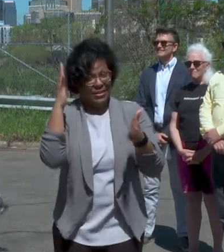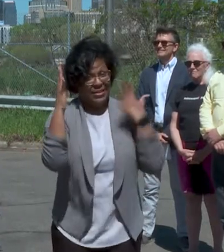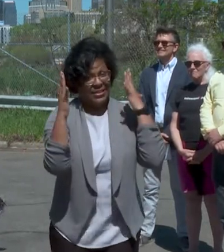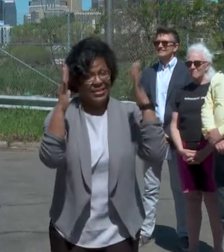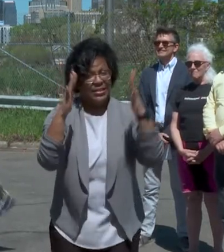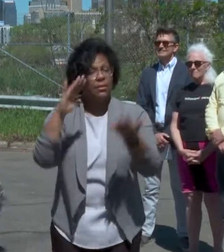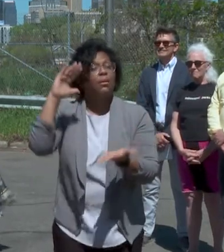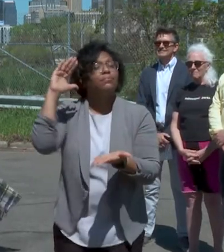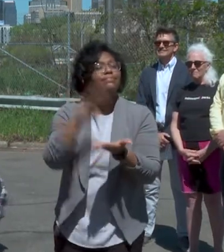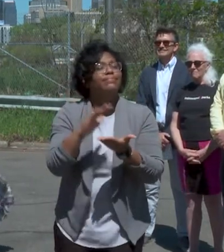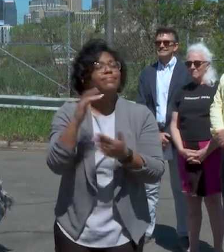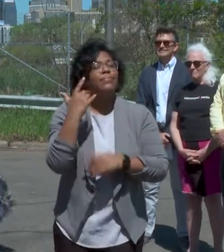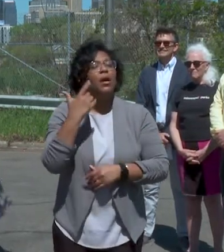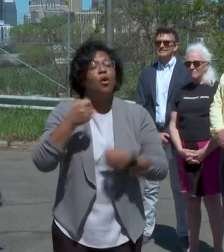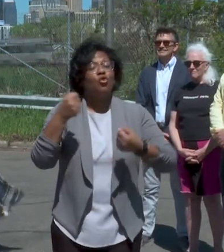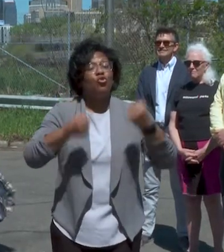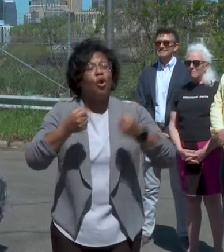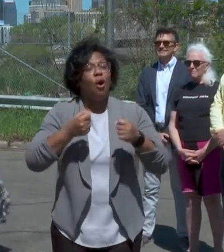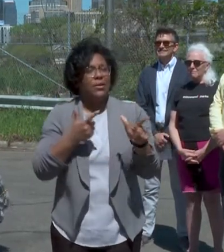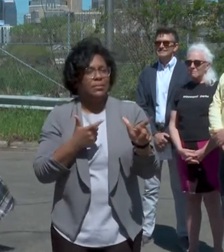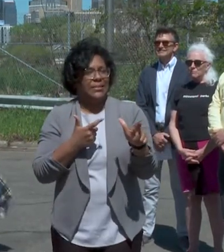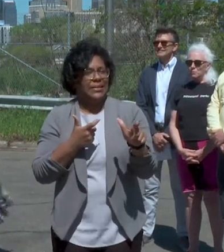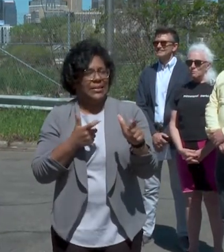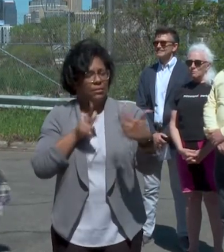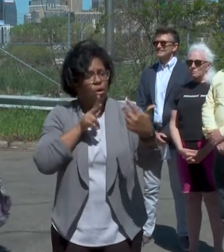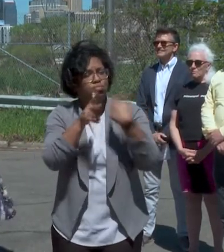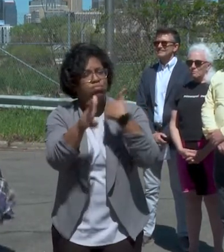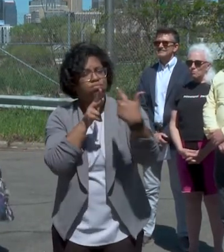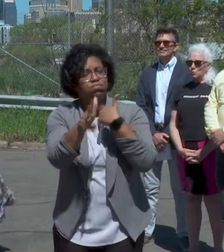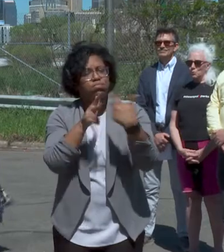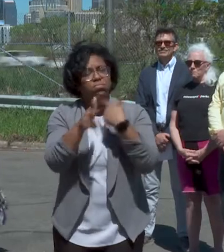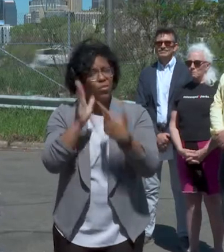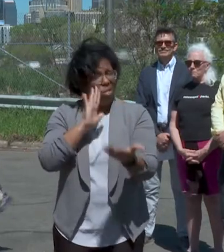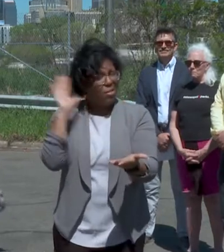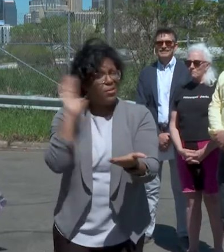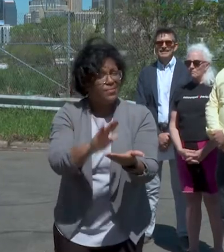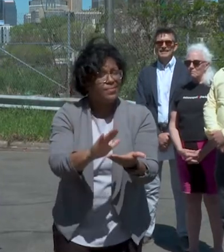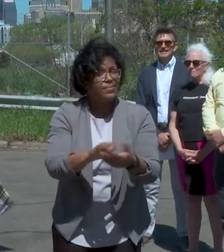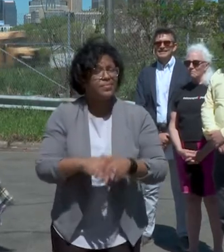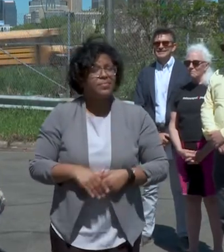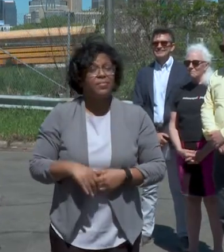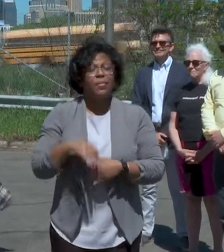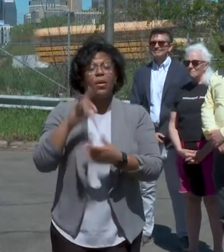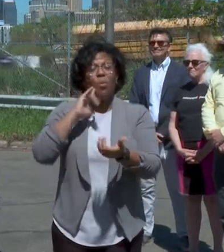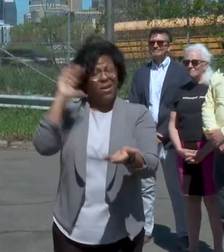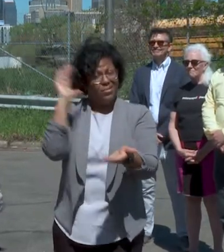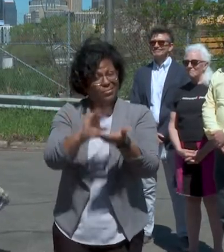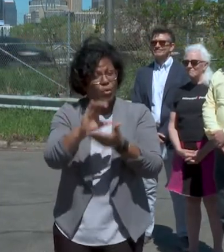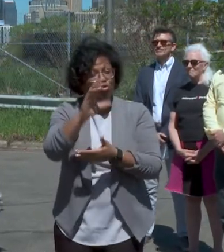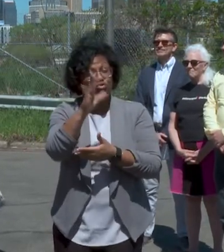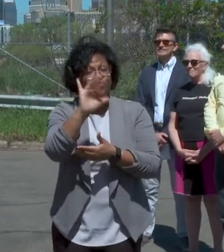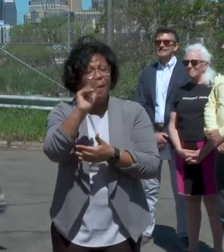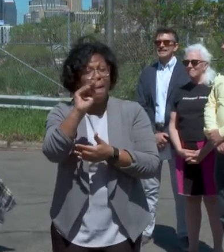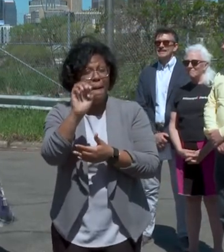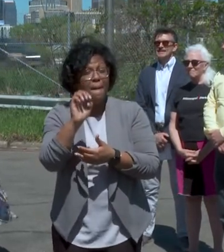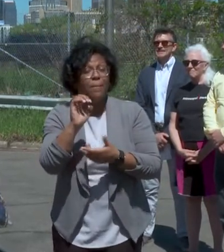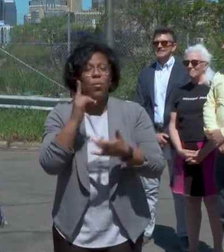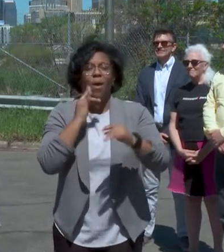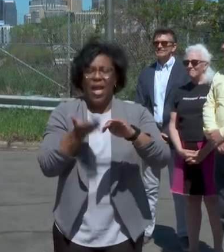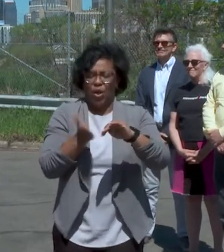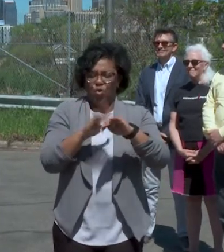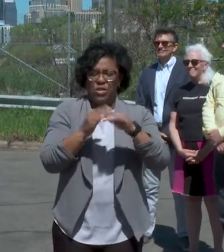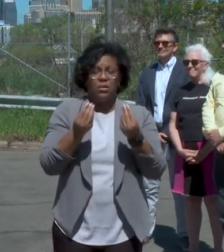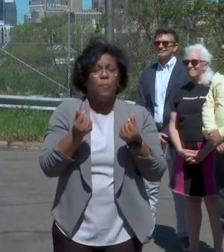roads safer for everyone. They reduce crime and increase opportunity and property values. And on a personal